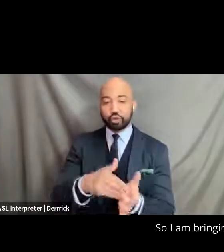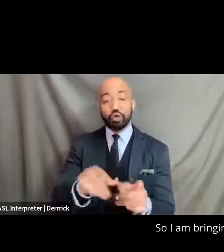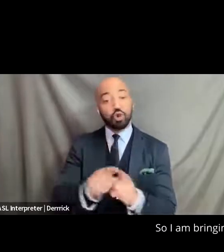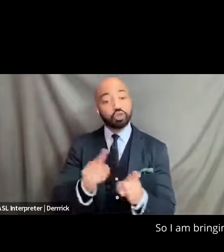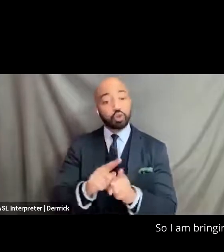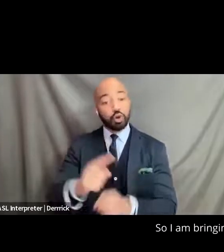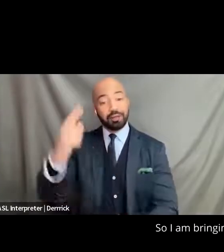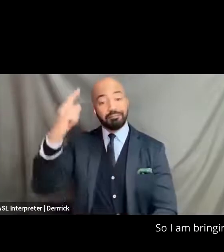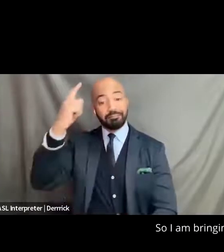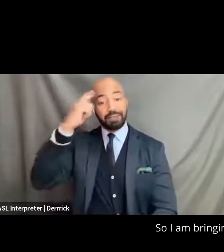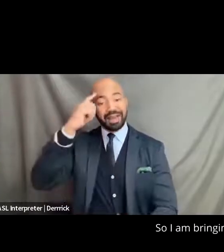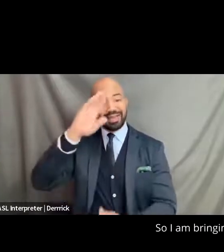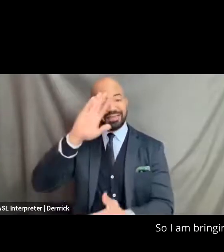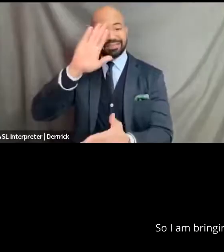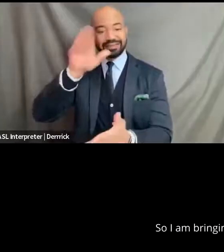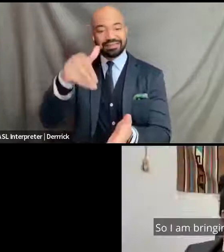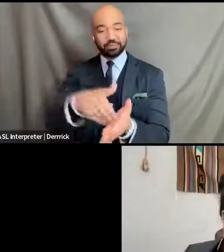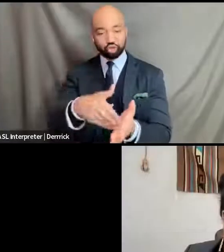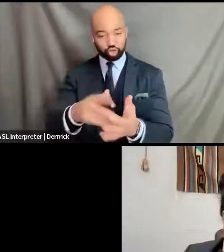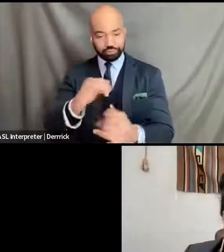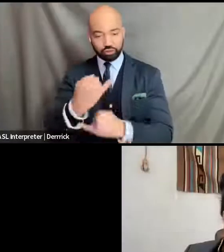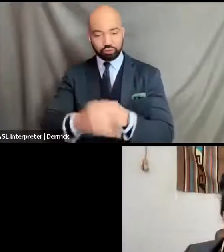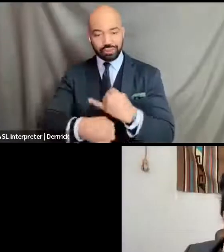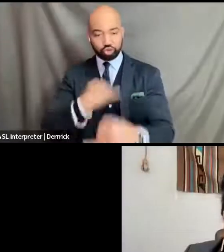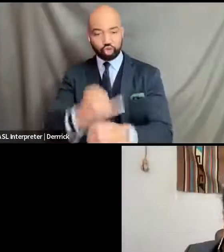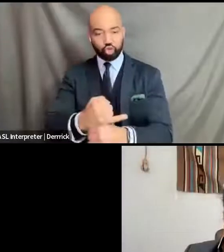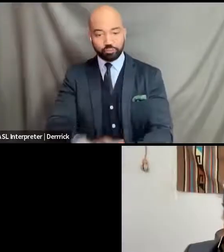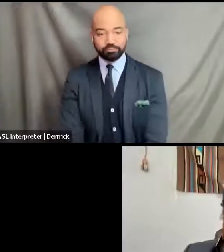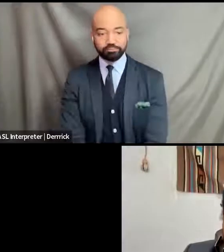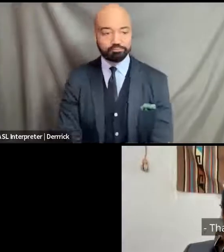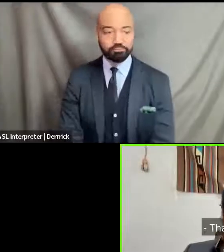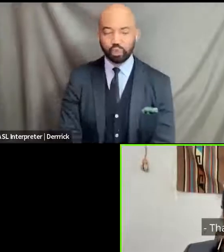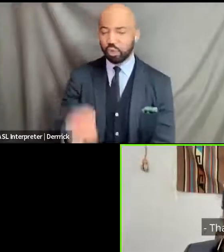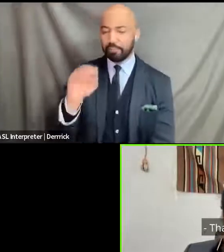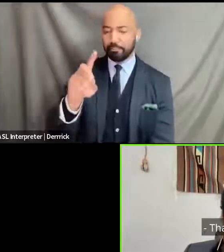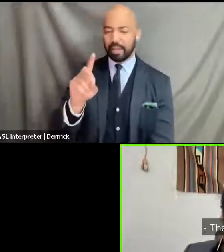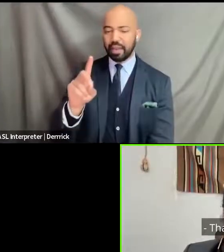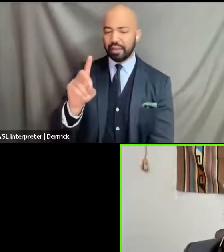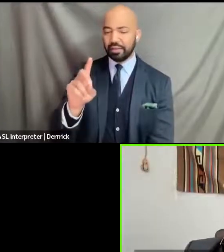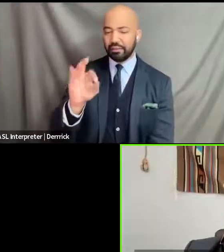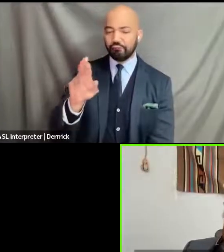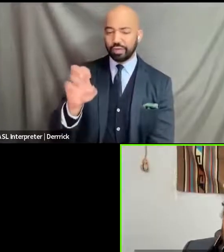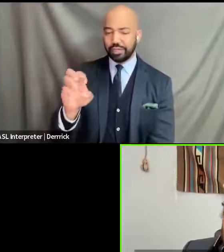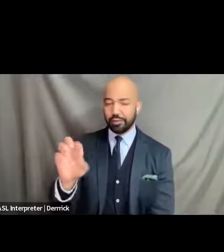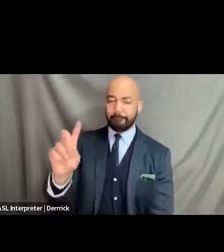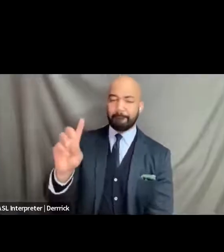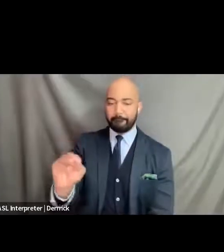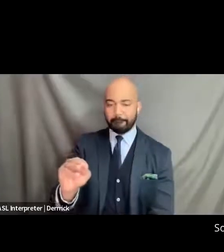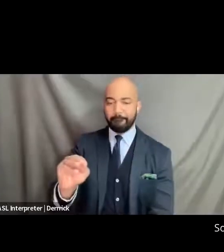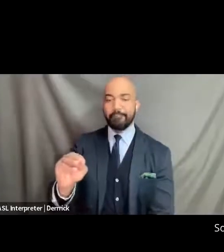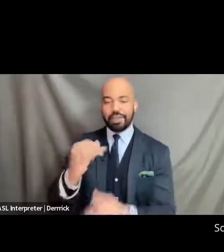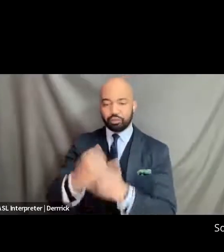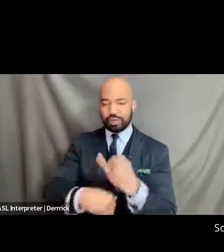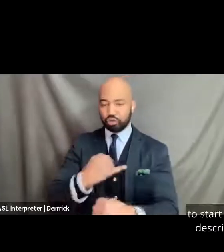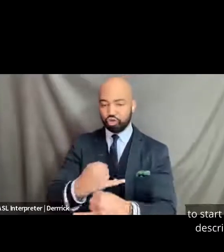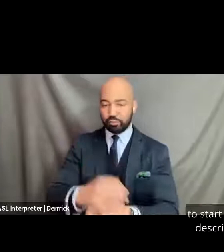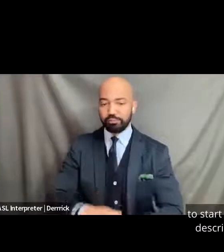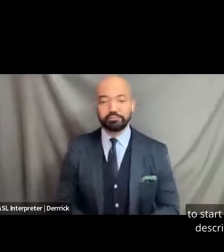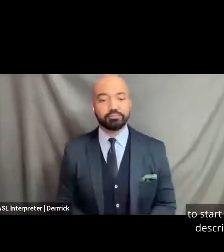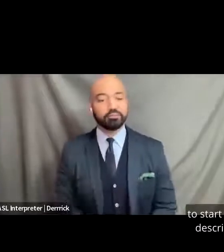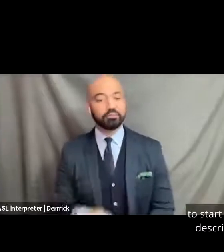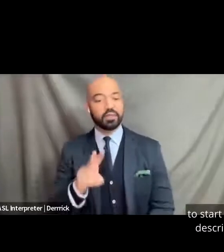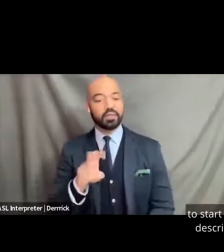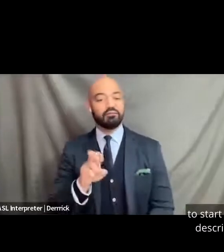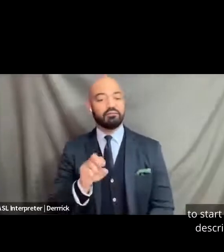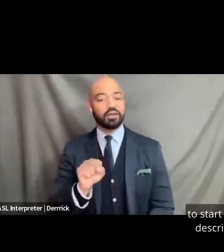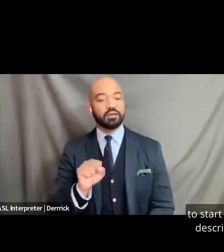i am bringing you to the stage now thank you jalen um so just briefly to start up